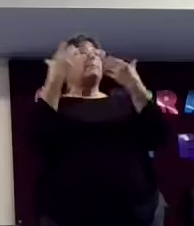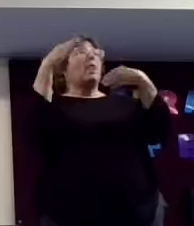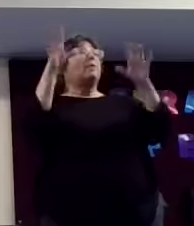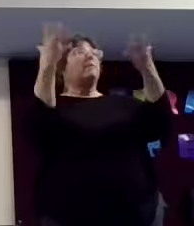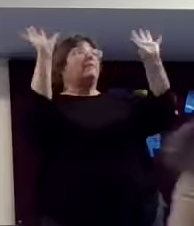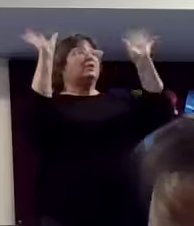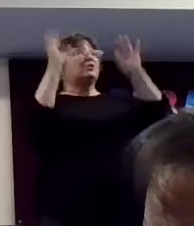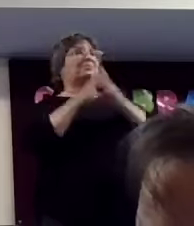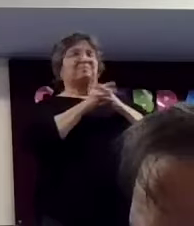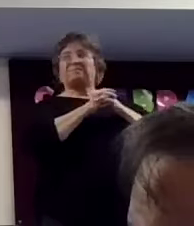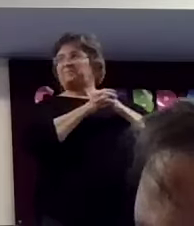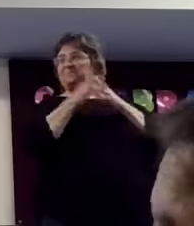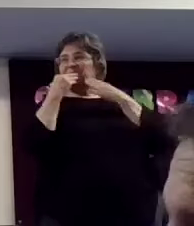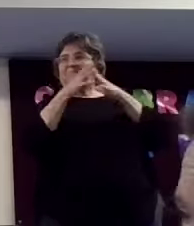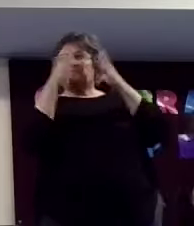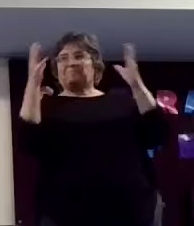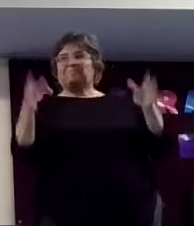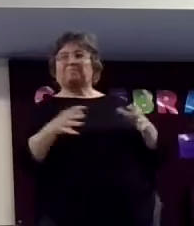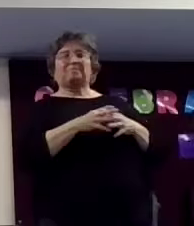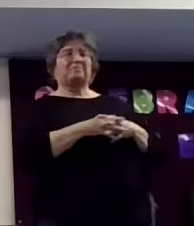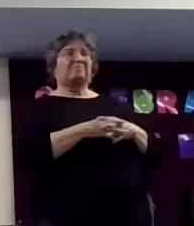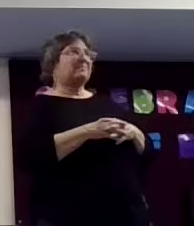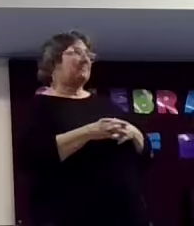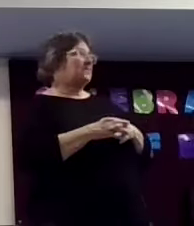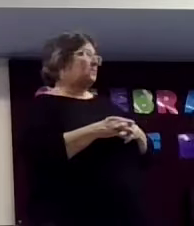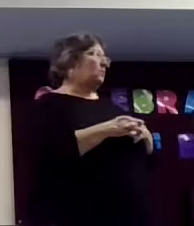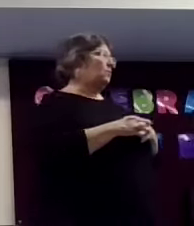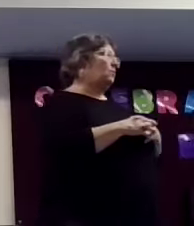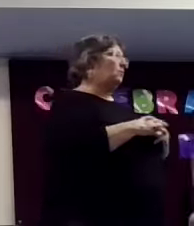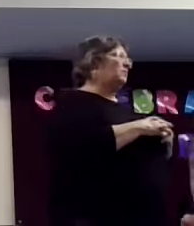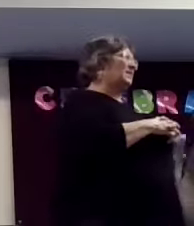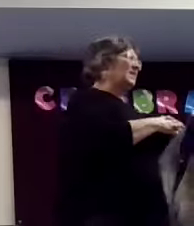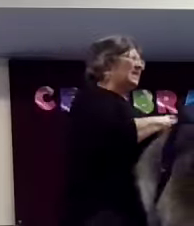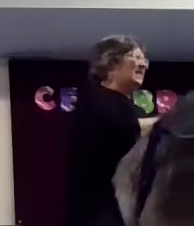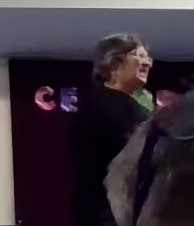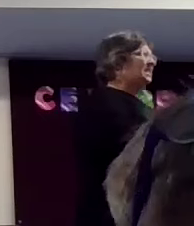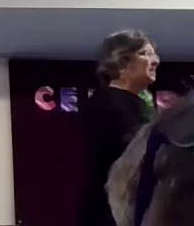10 minutes. Okay. Thank you very much. All right, we're gonna leave.